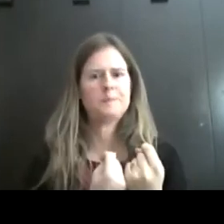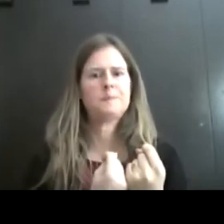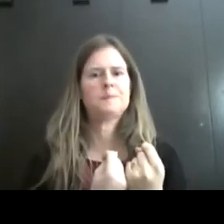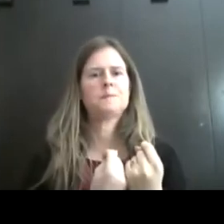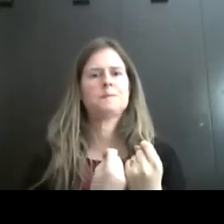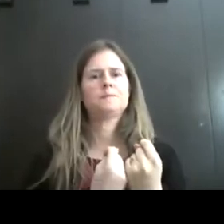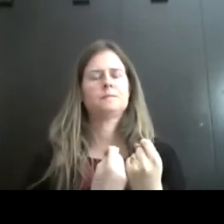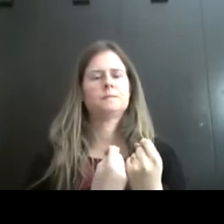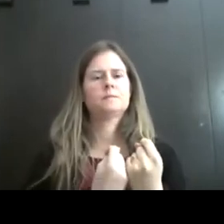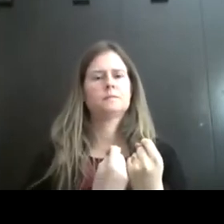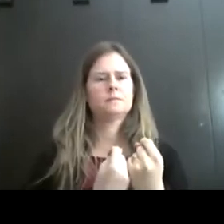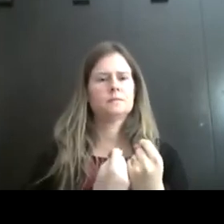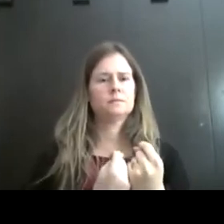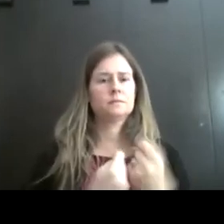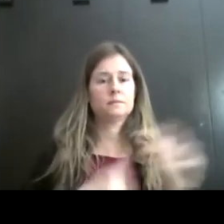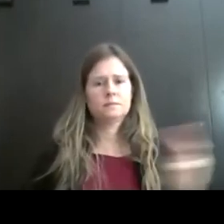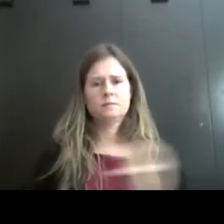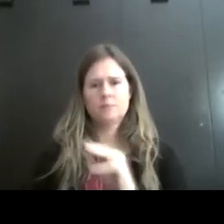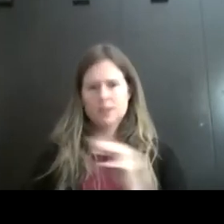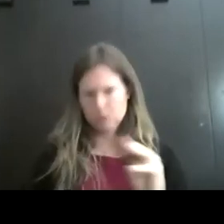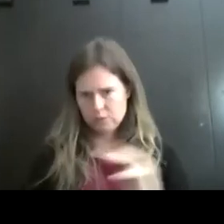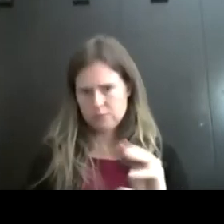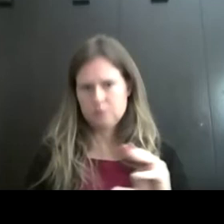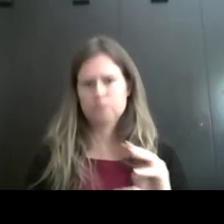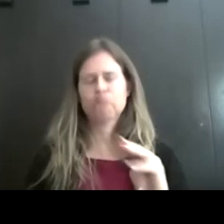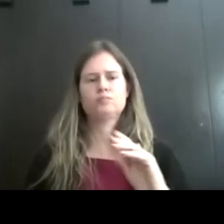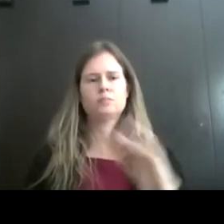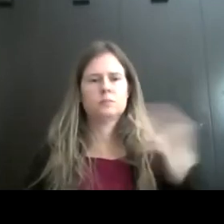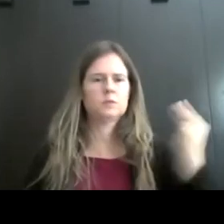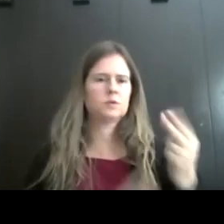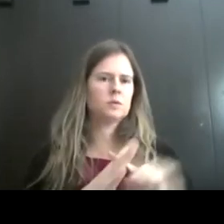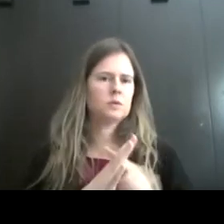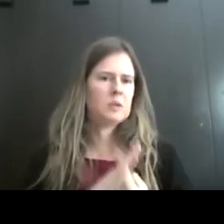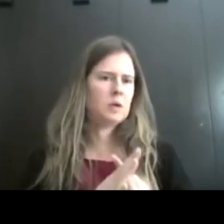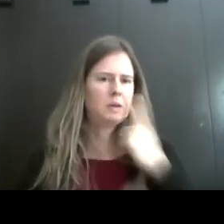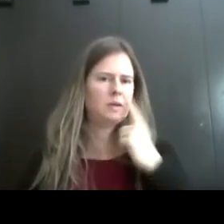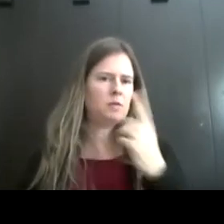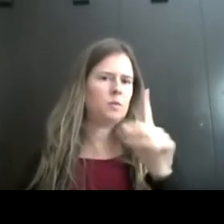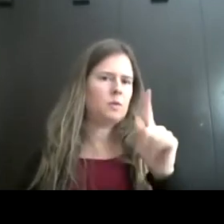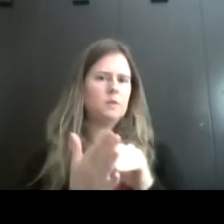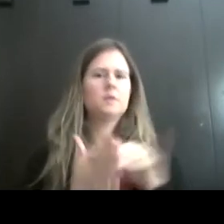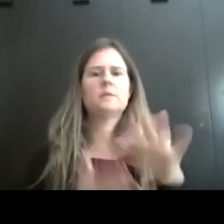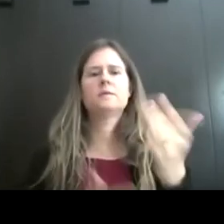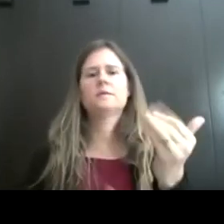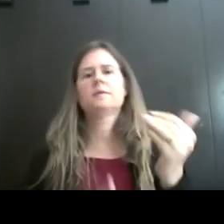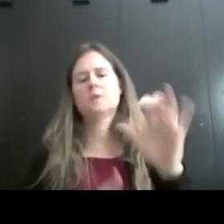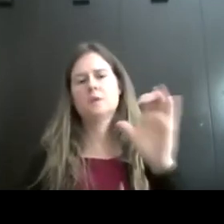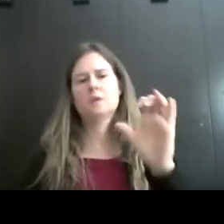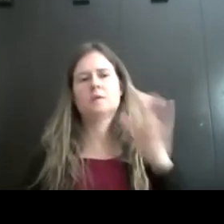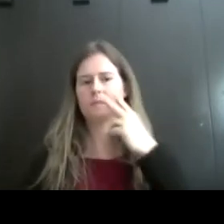at when the mission period started, there might have been 1,000 to 1,500. And by the end of